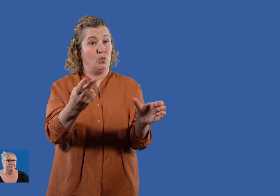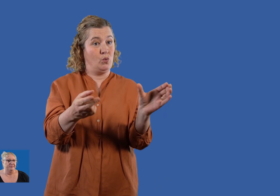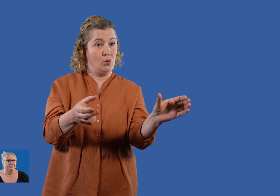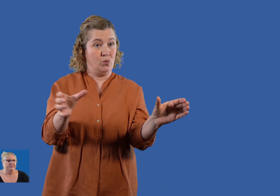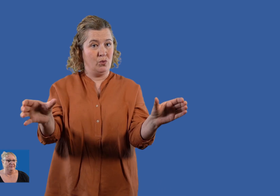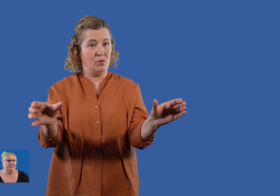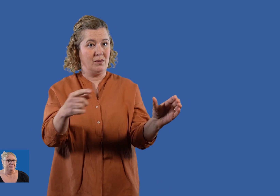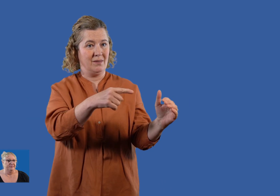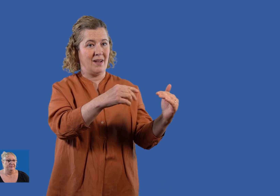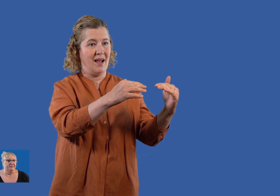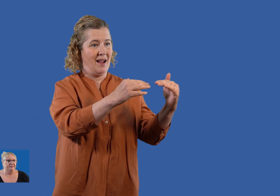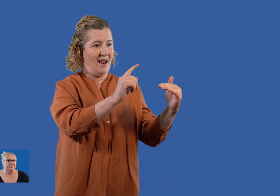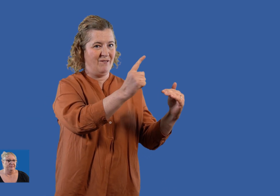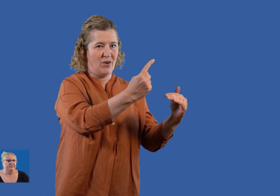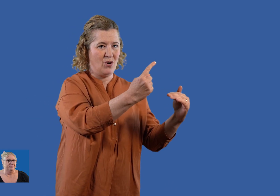and second rank symptoms.